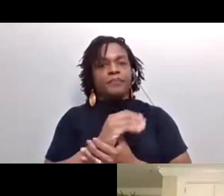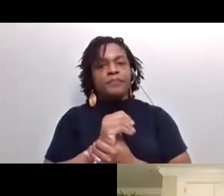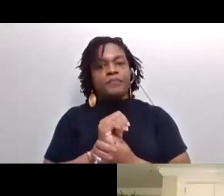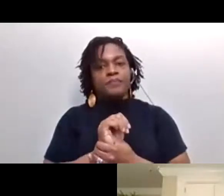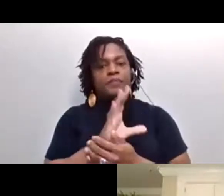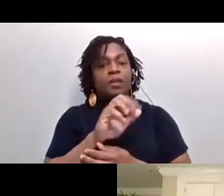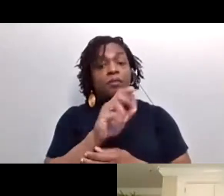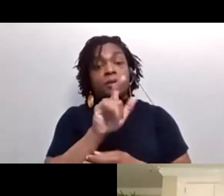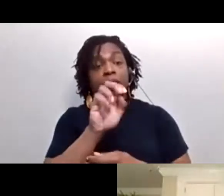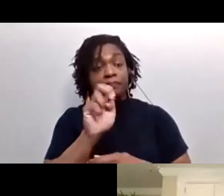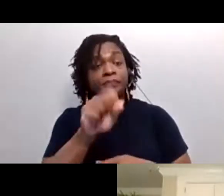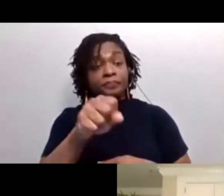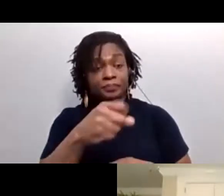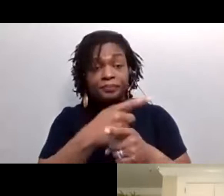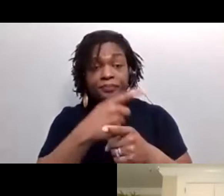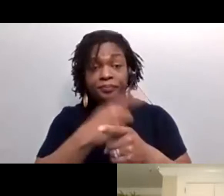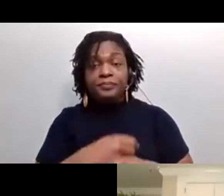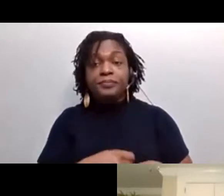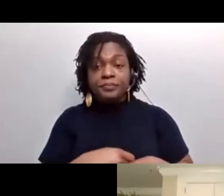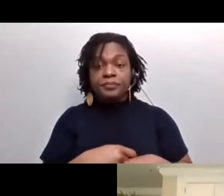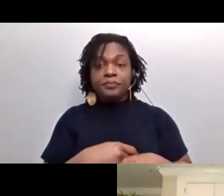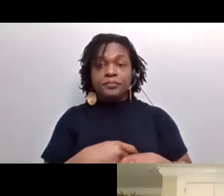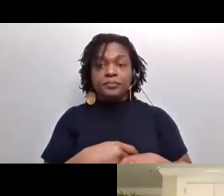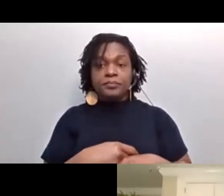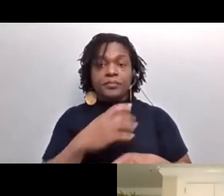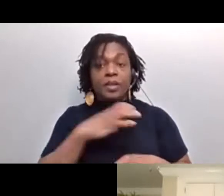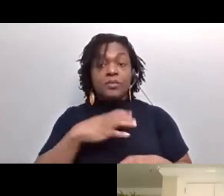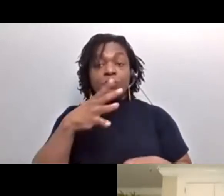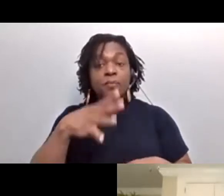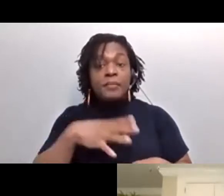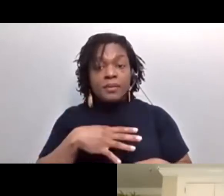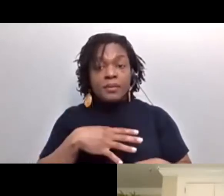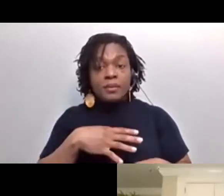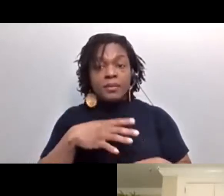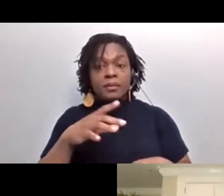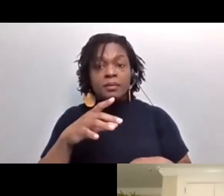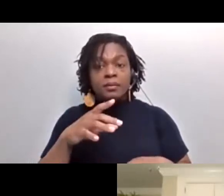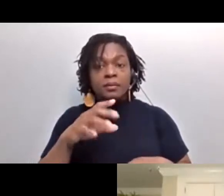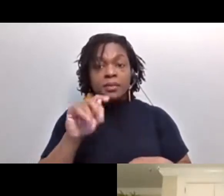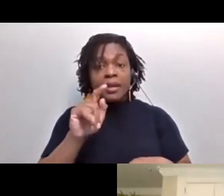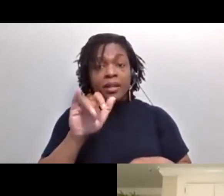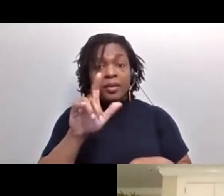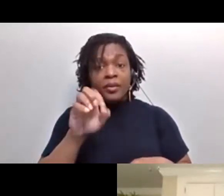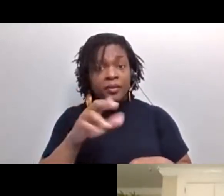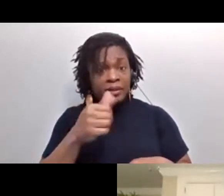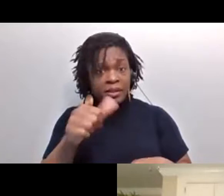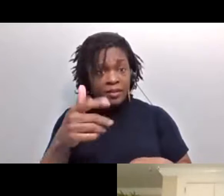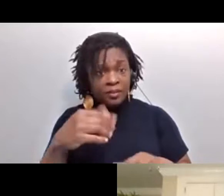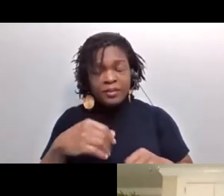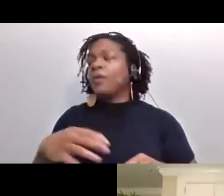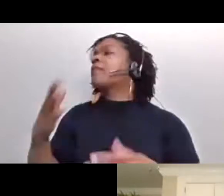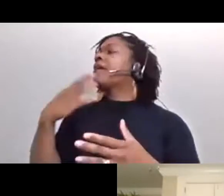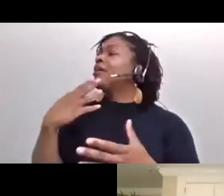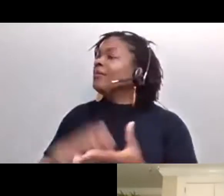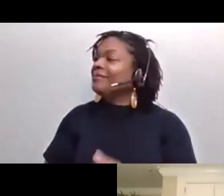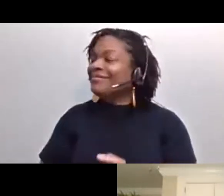And it's while we have Councilwoman Taylor. Did you have something else to say? Just Okay. thank you. Well, while we have you, I want to thank you, because